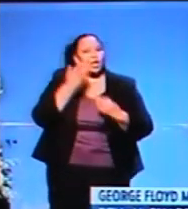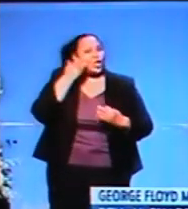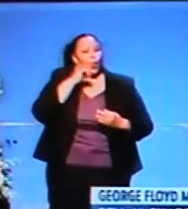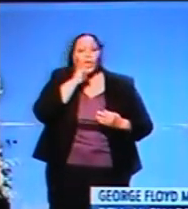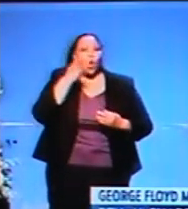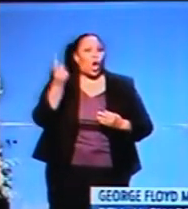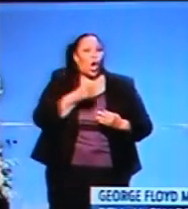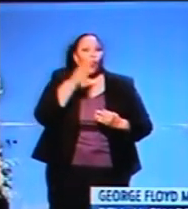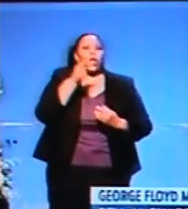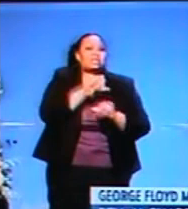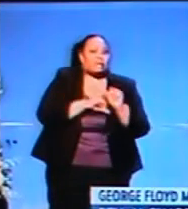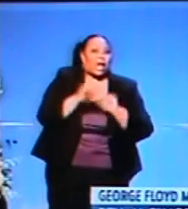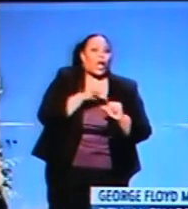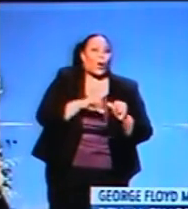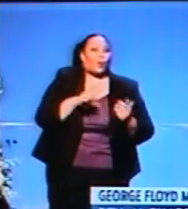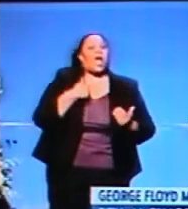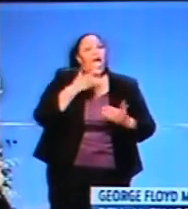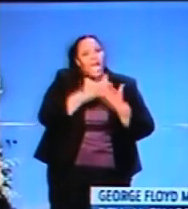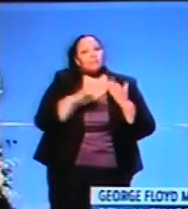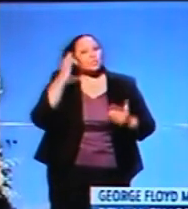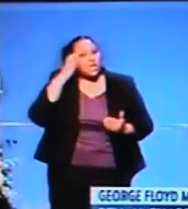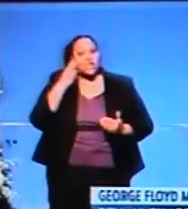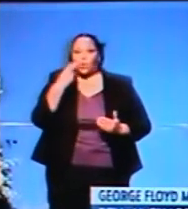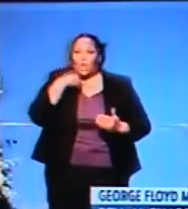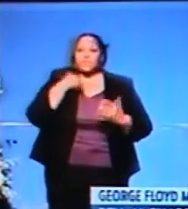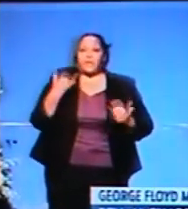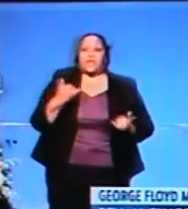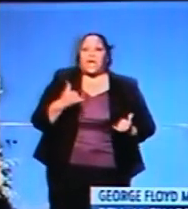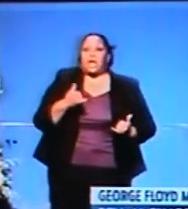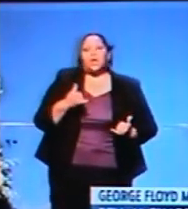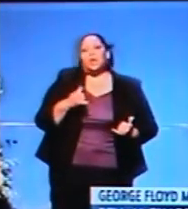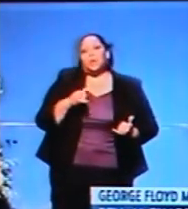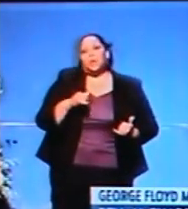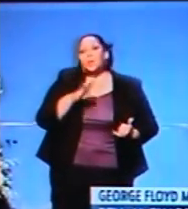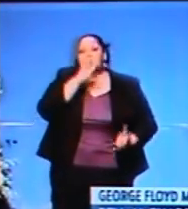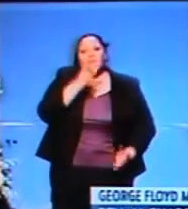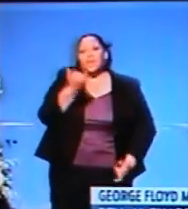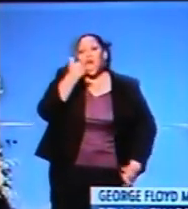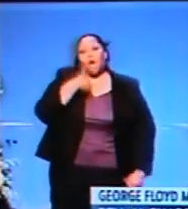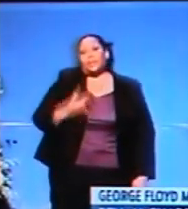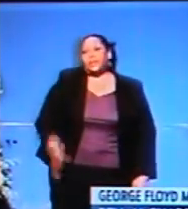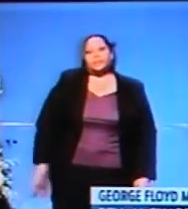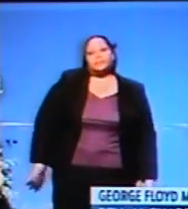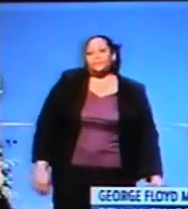get along. I got some cousins watching me now that better never call me.